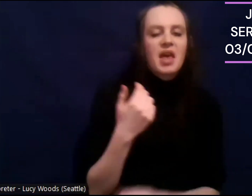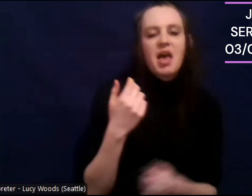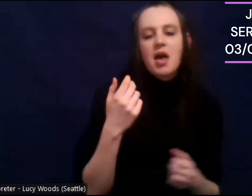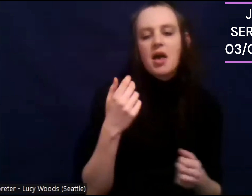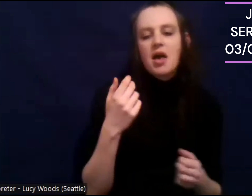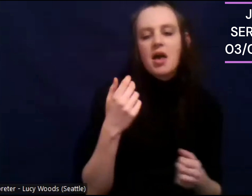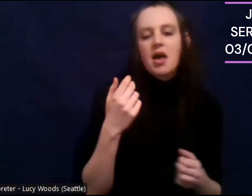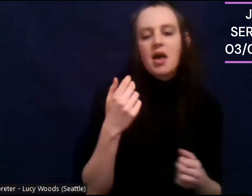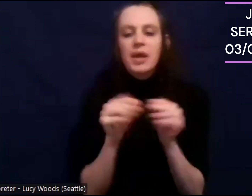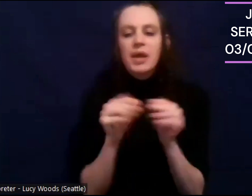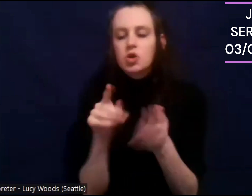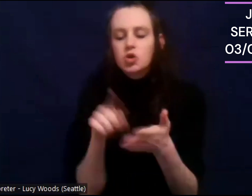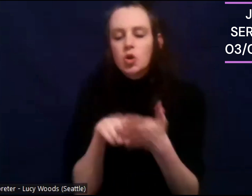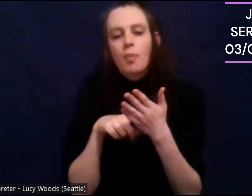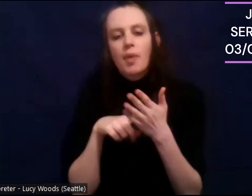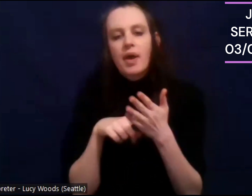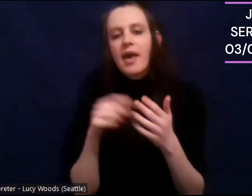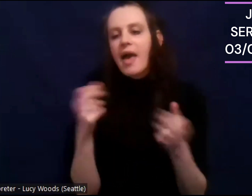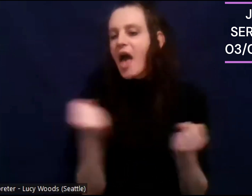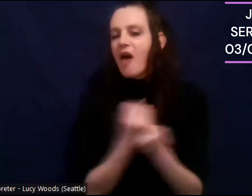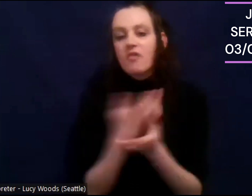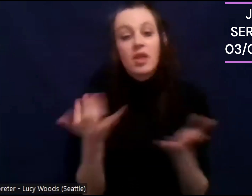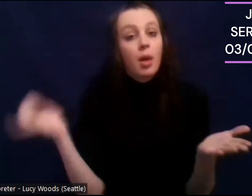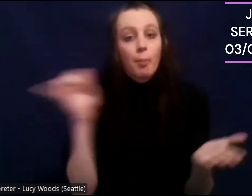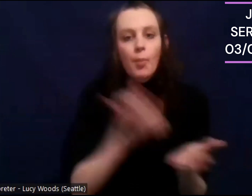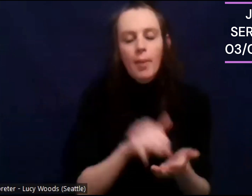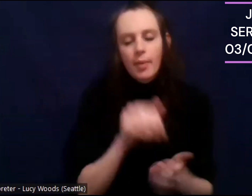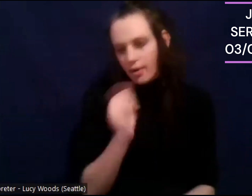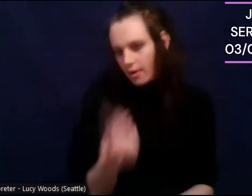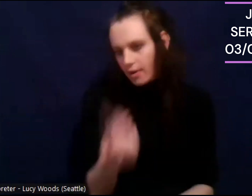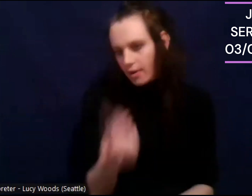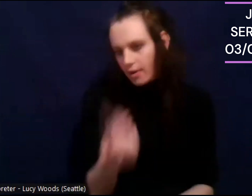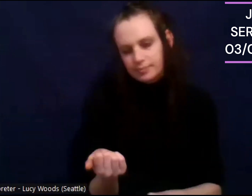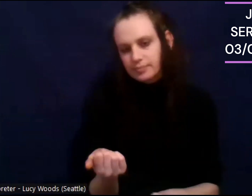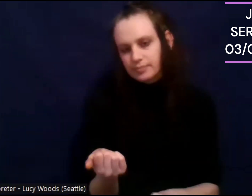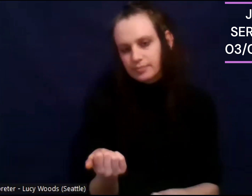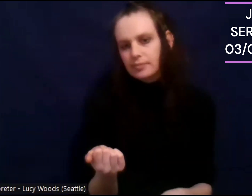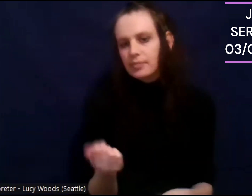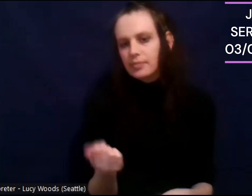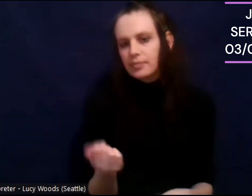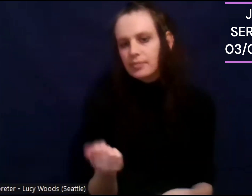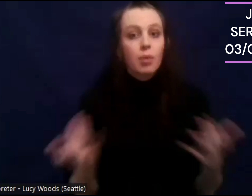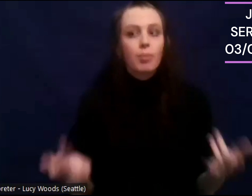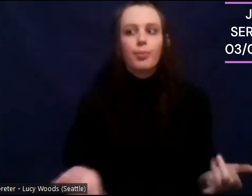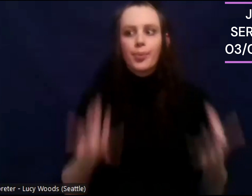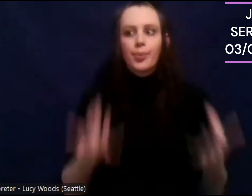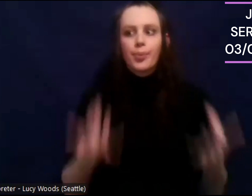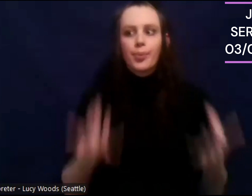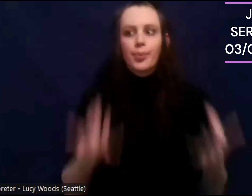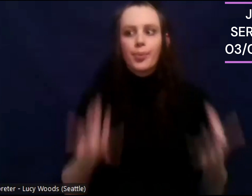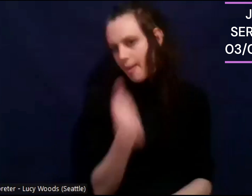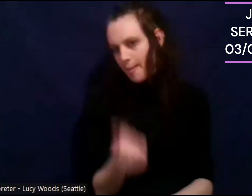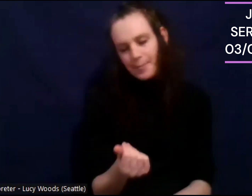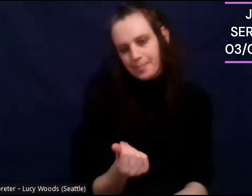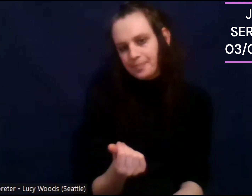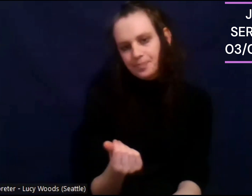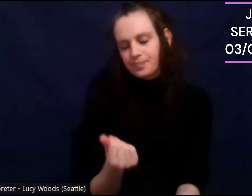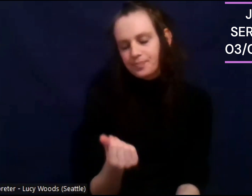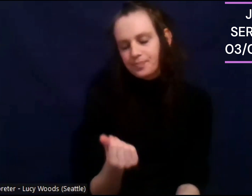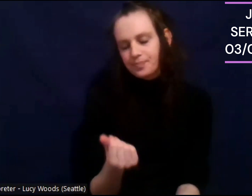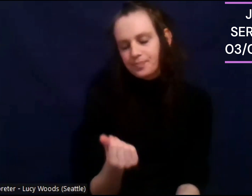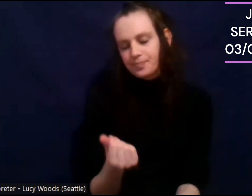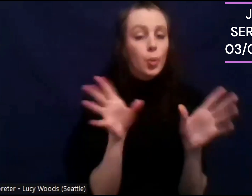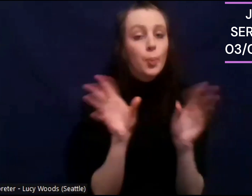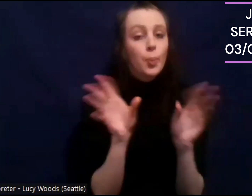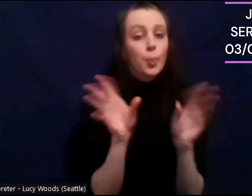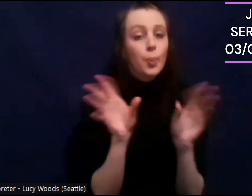impossible, as overwhelming as I had thought. In the same way, going to a meeting or talking to a fellow alcoholic are acts of